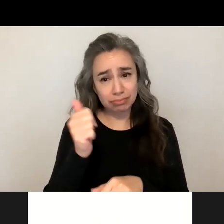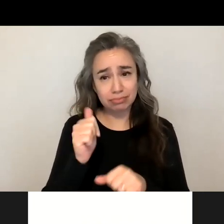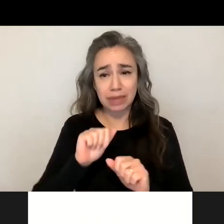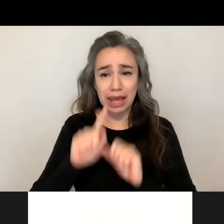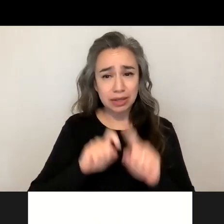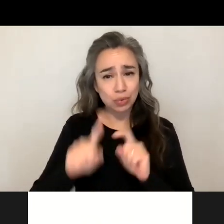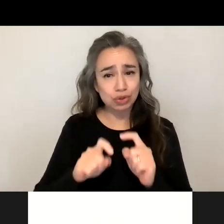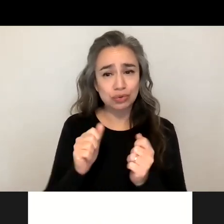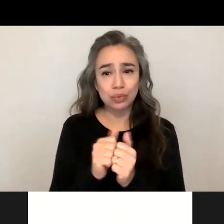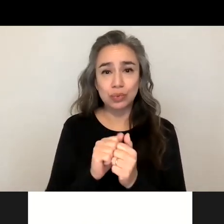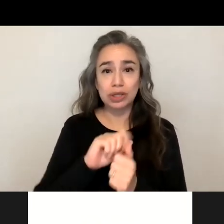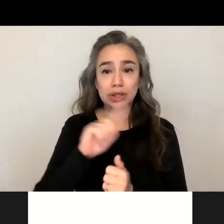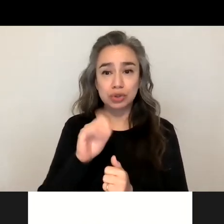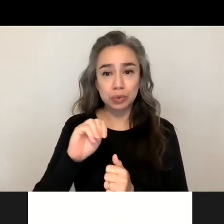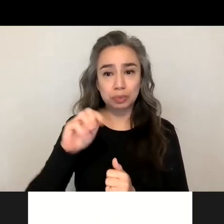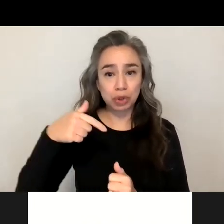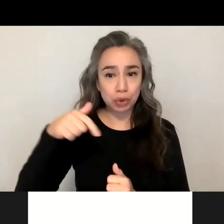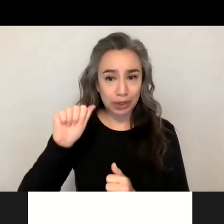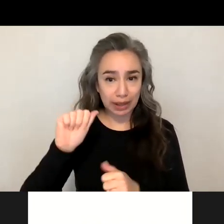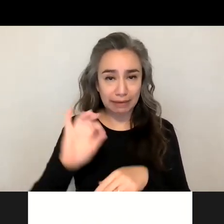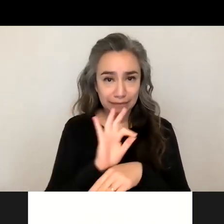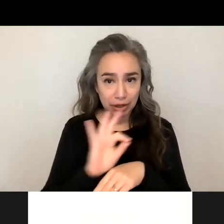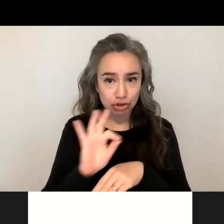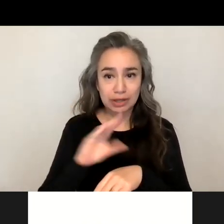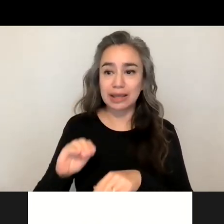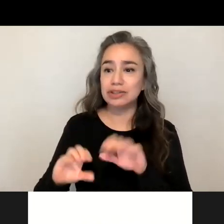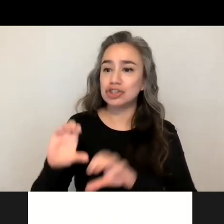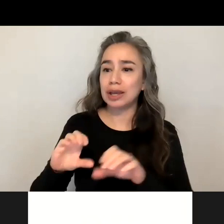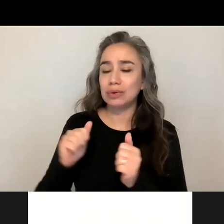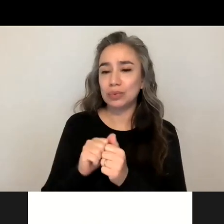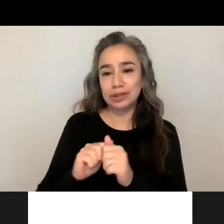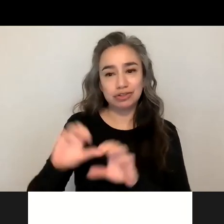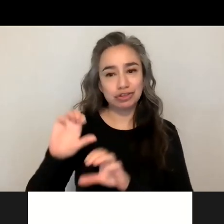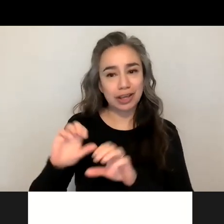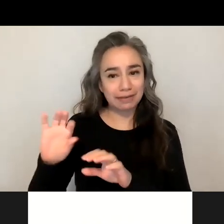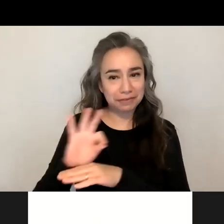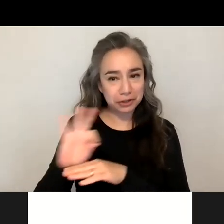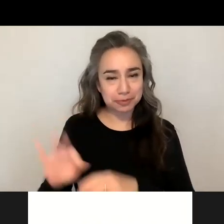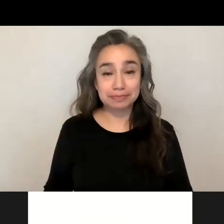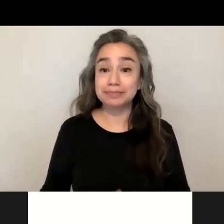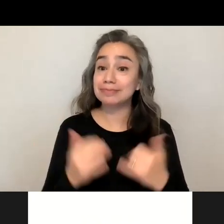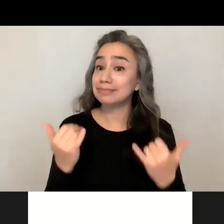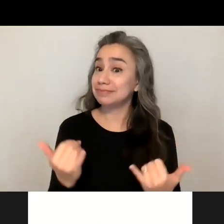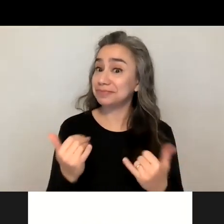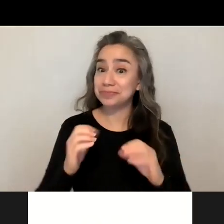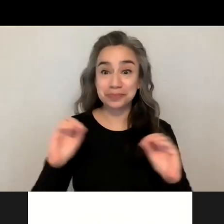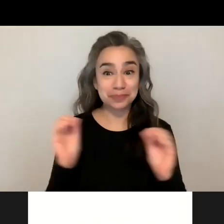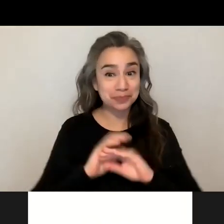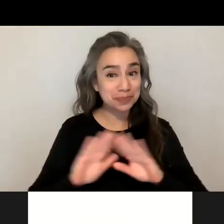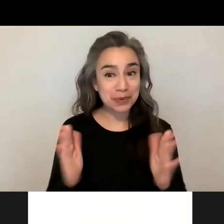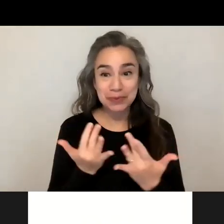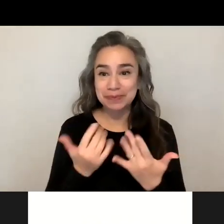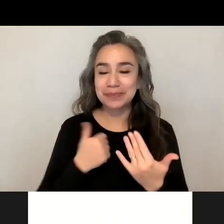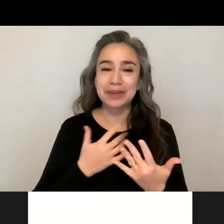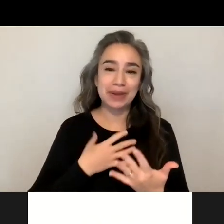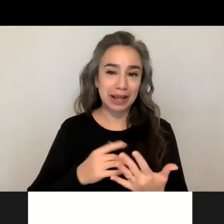the Zoom Q&A function and to chat using the chat function. And now, without further ado, I'd like to turn the webinar over